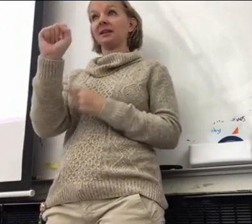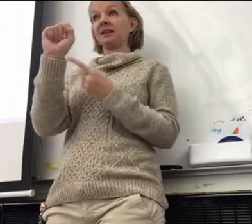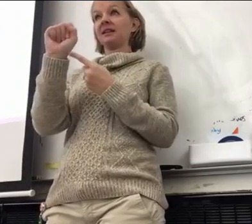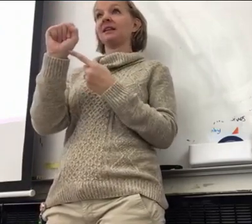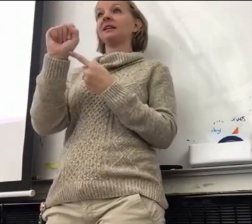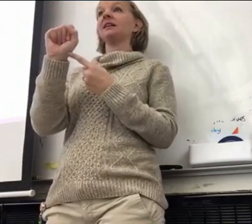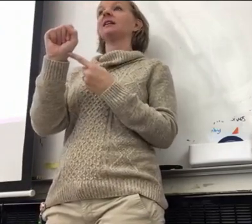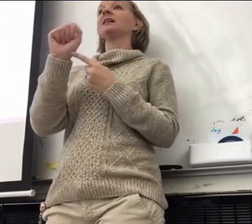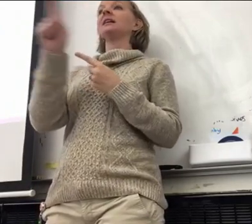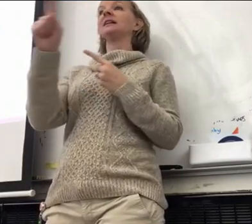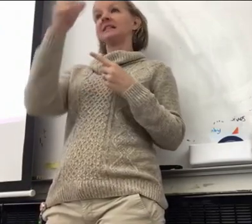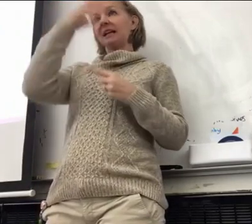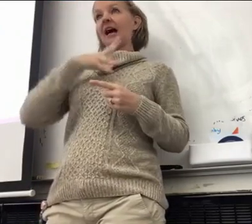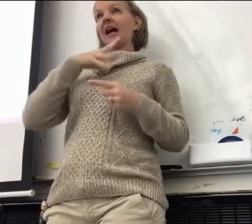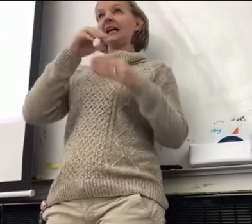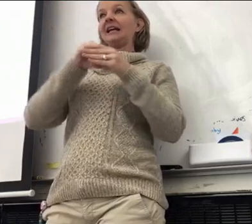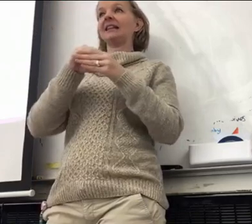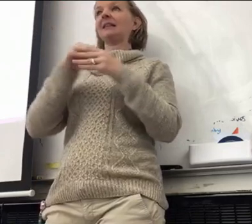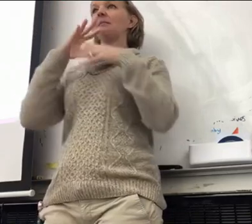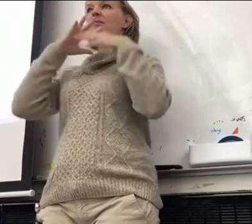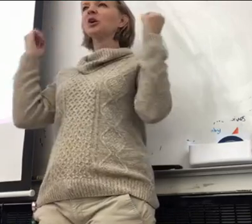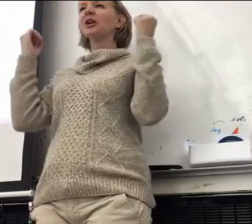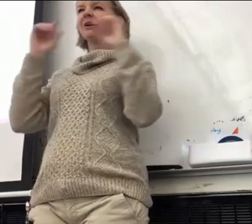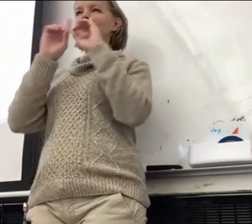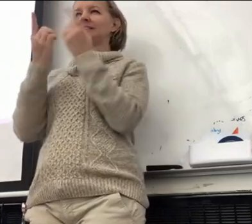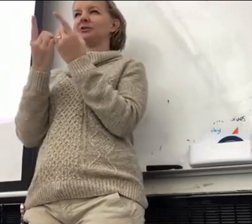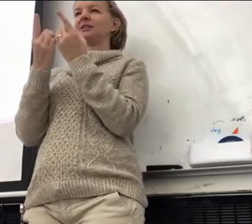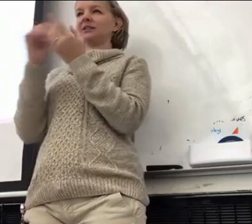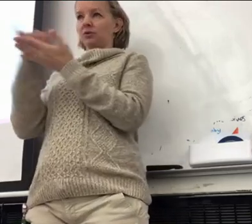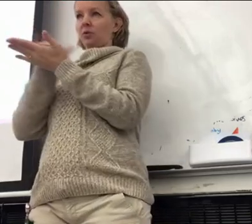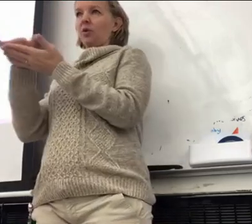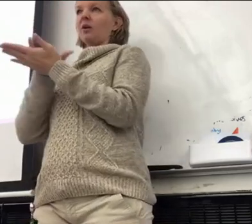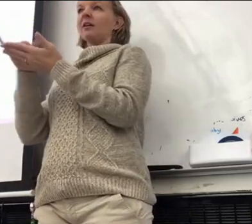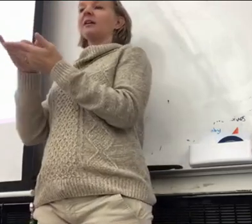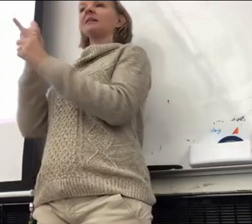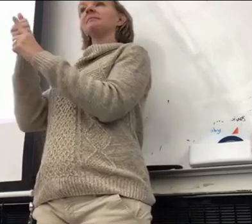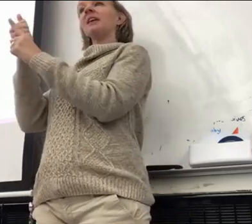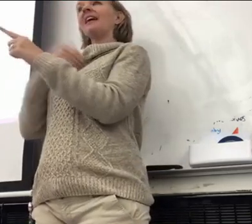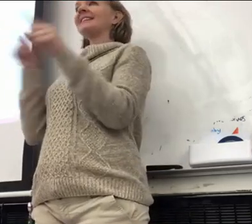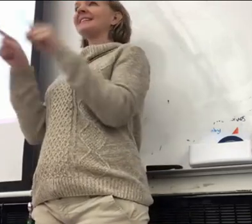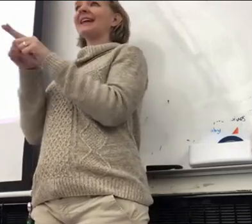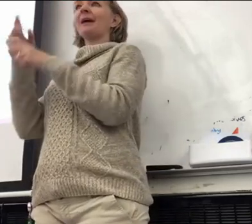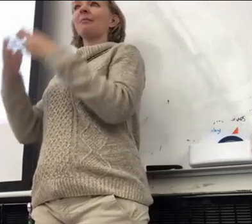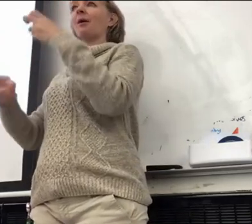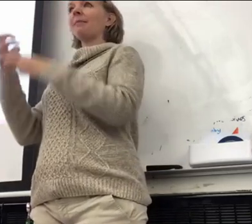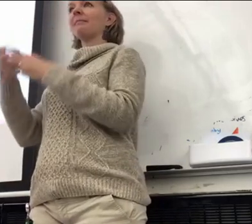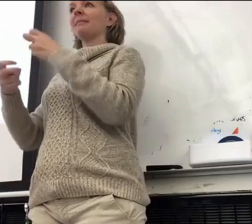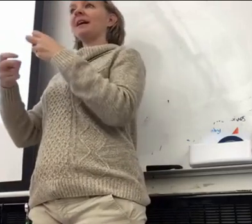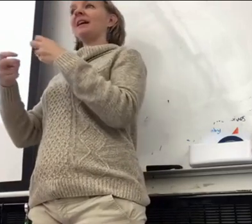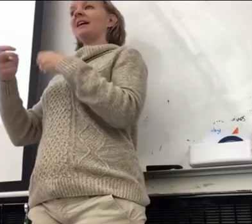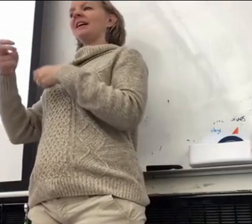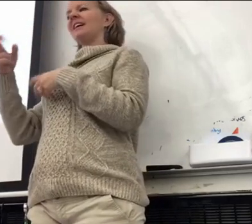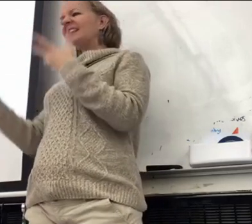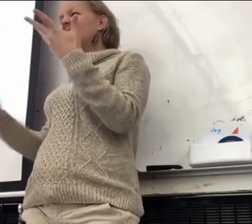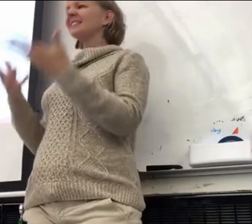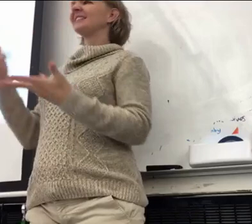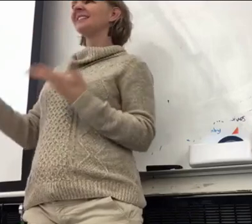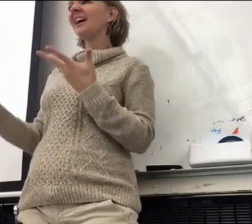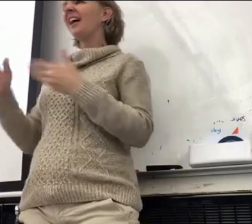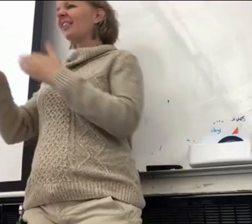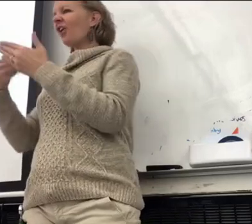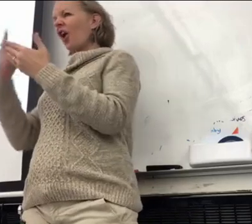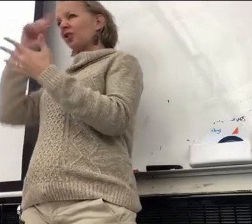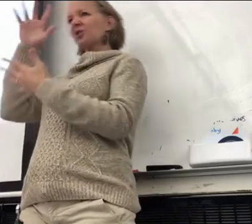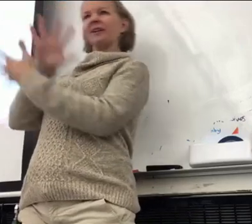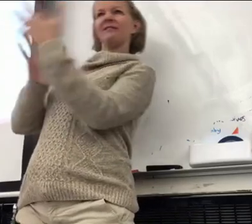Joseph Smith is going to be a guy in the burned out district in New York. He has the same exact problem as Charles Finney saw, where all these people were confused